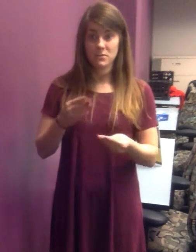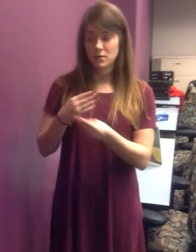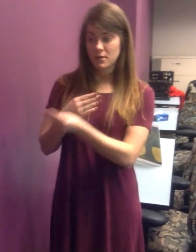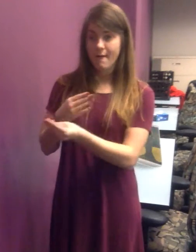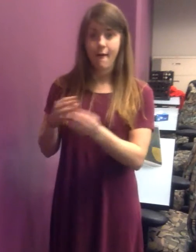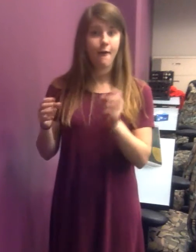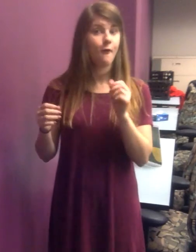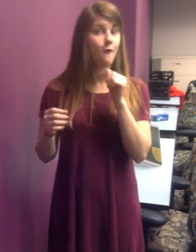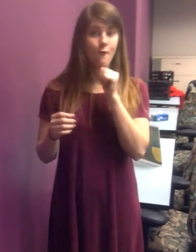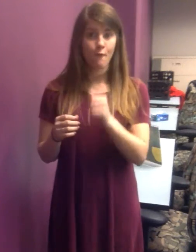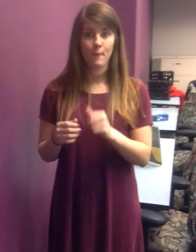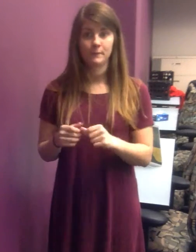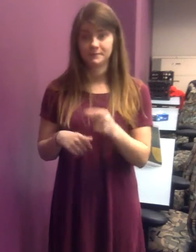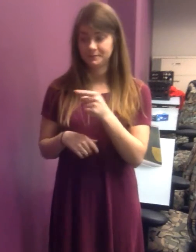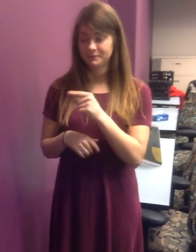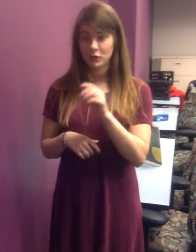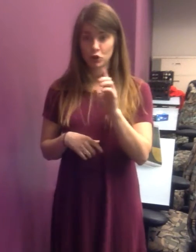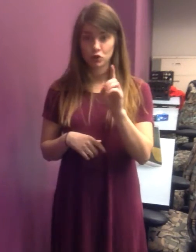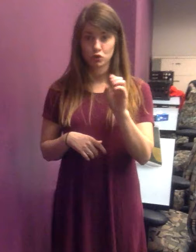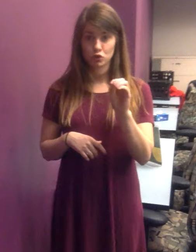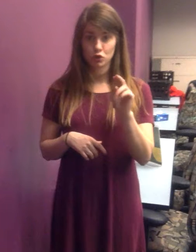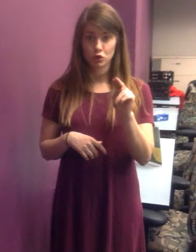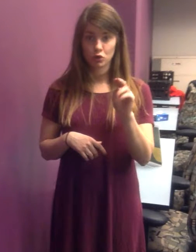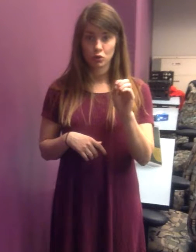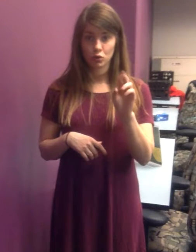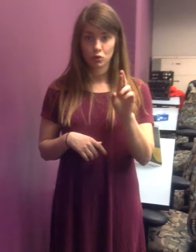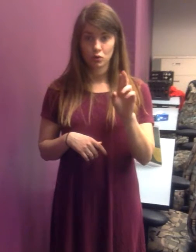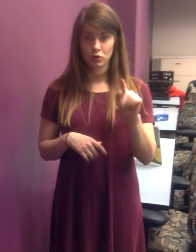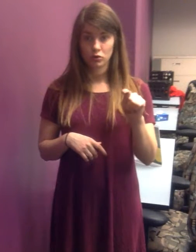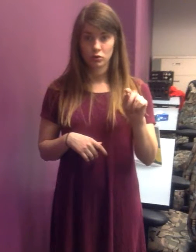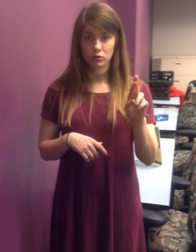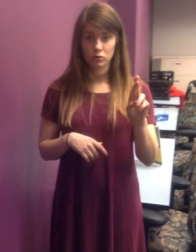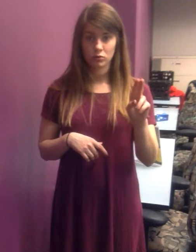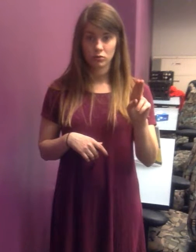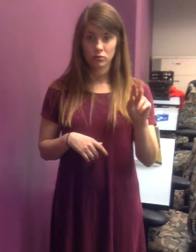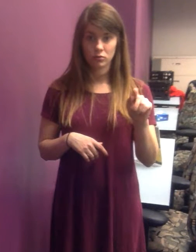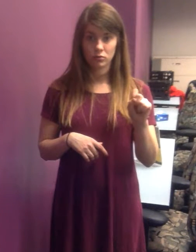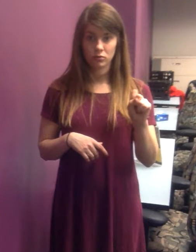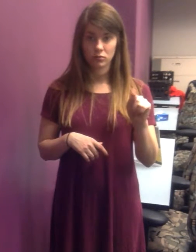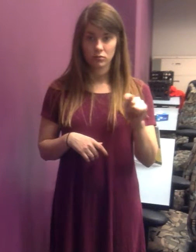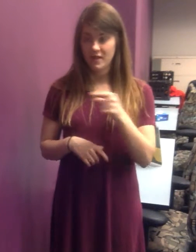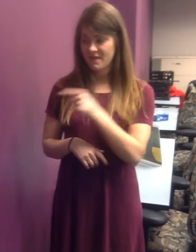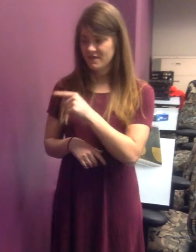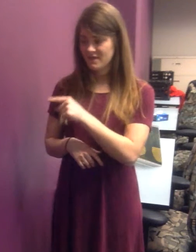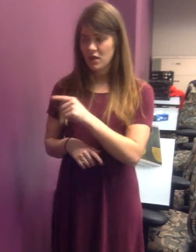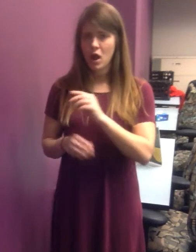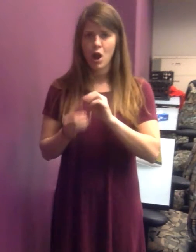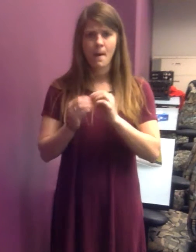that lead this movement. We don't know a lot about Donors Trust. It is a black box with a few little clues coming out here and there,